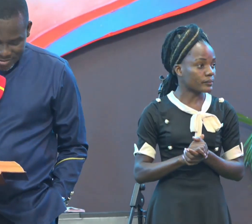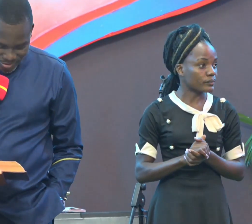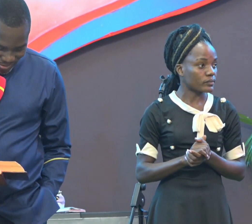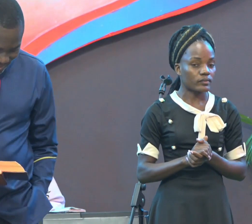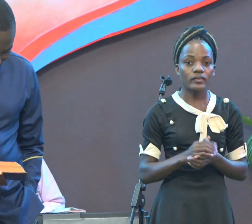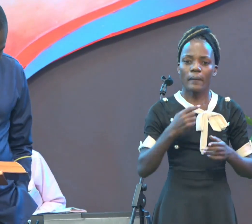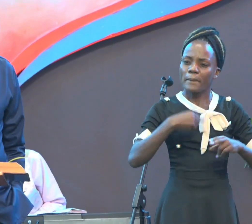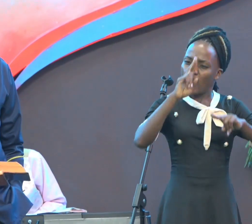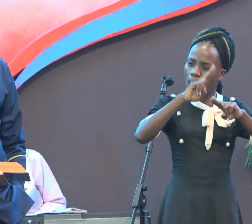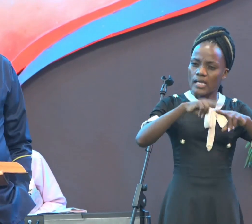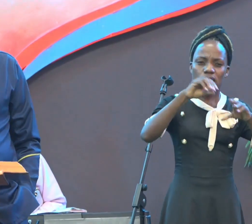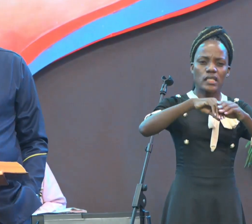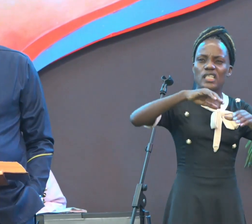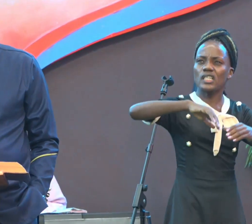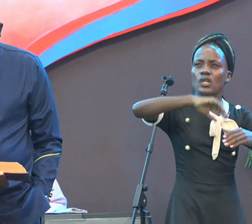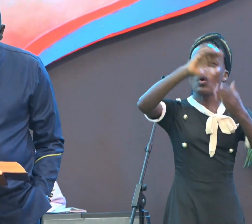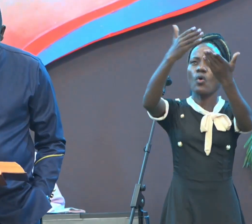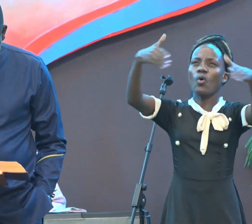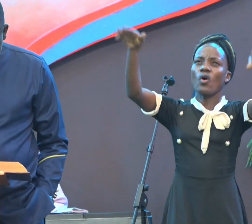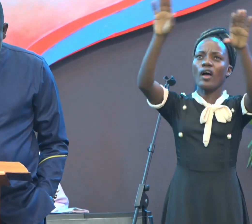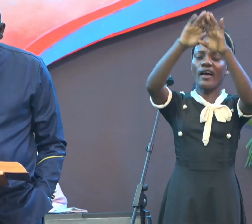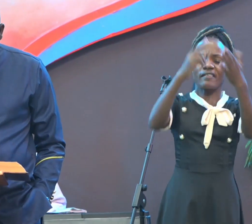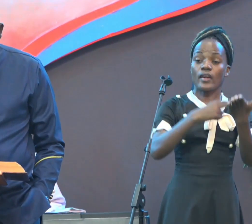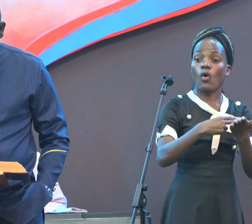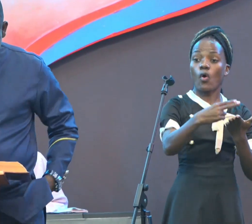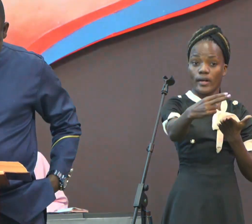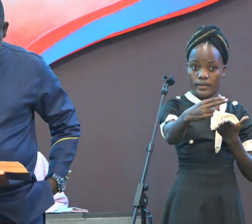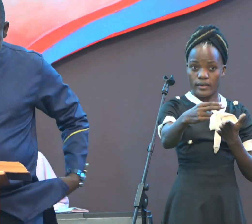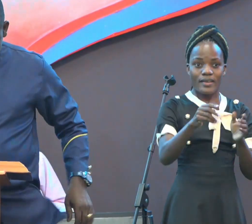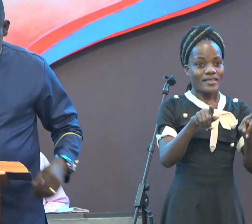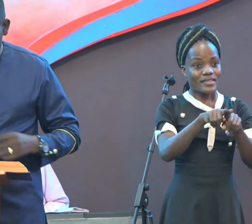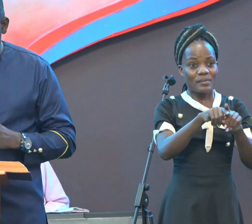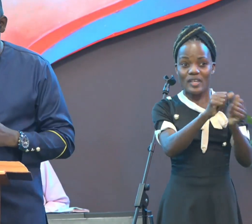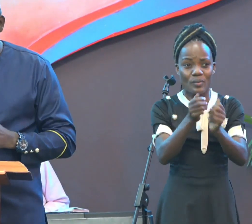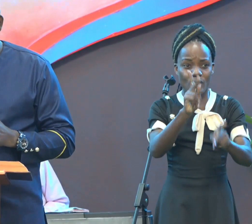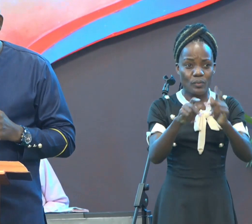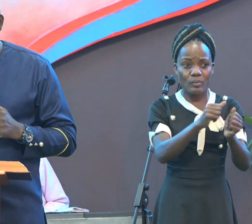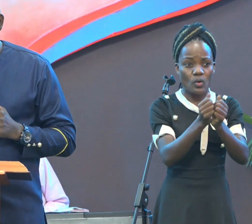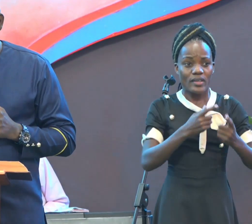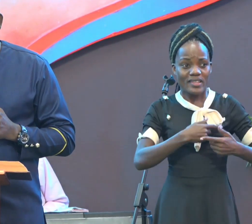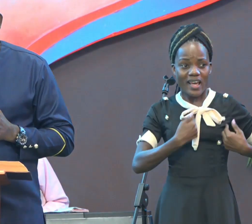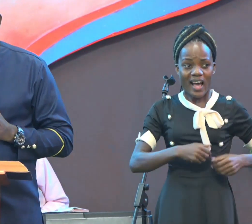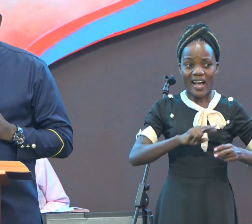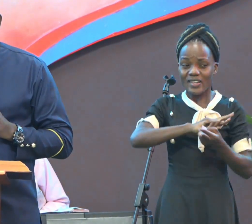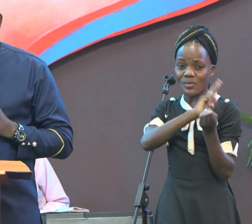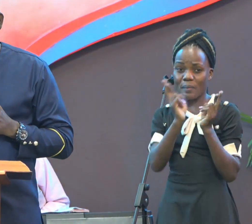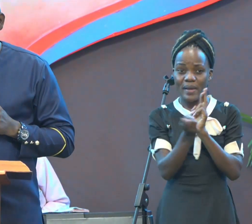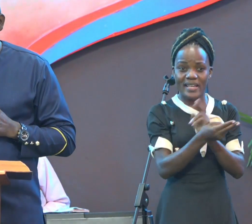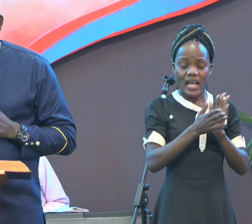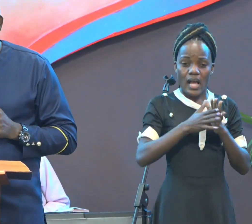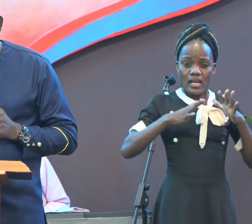Aha. Ntintula mu kifo ekigulumivu ekitukuvu. Awamu. era wamu n'oyo alina omwoyo oguboneredde